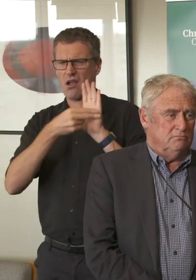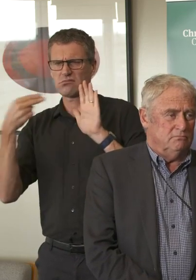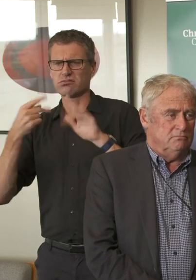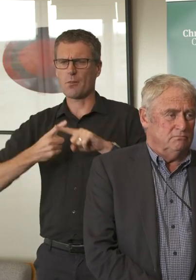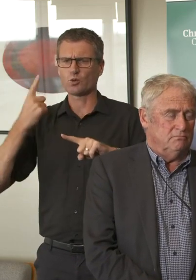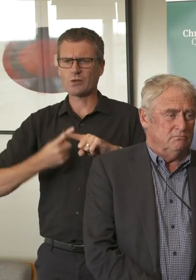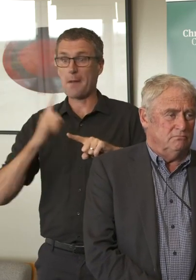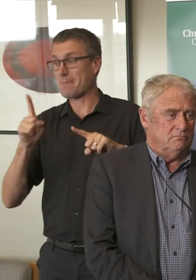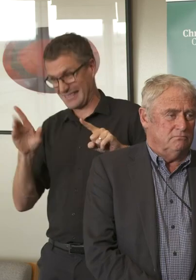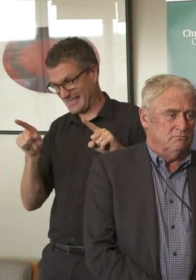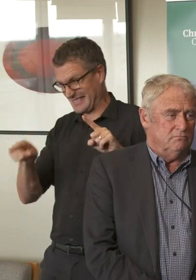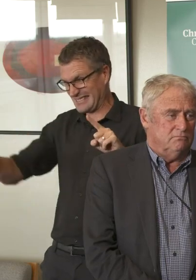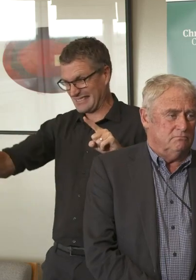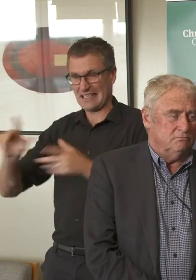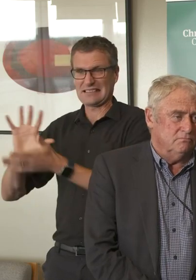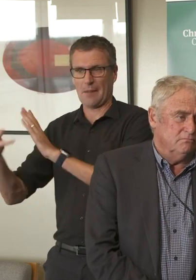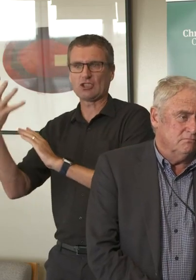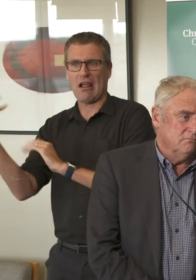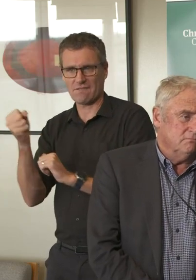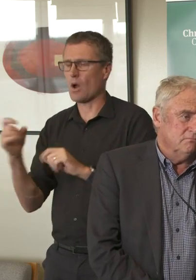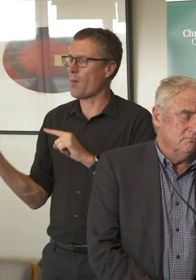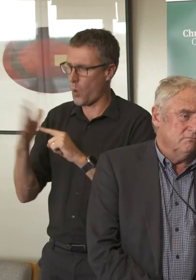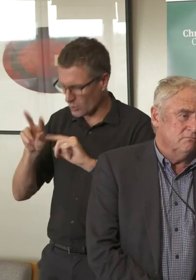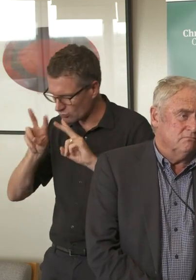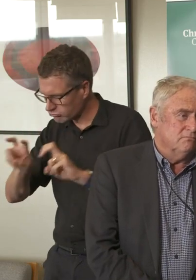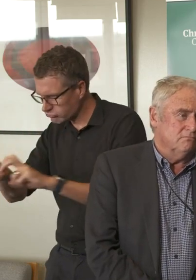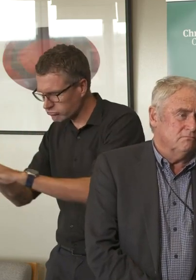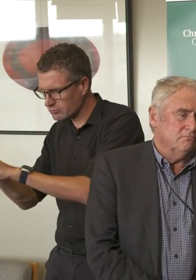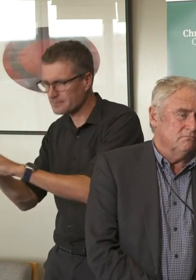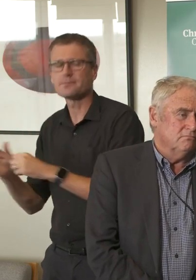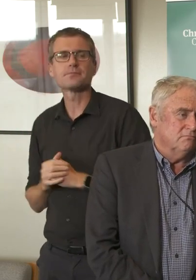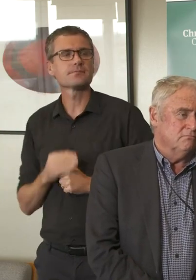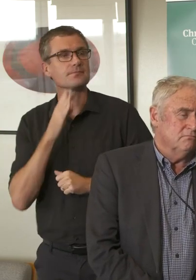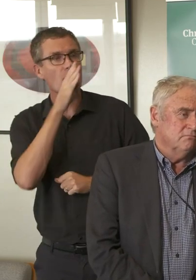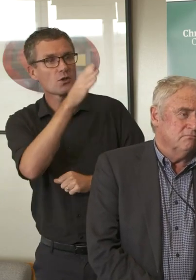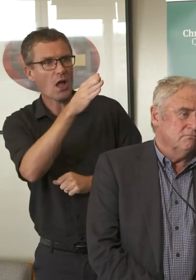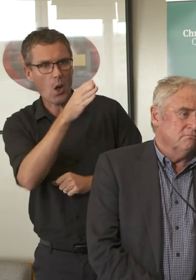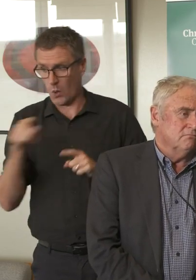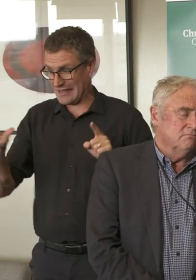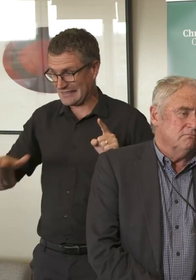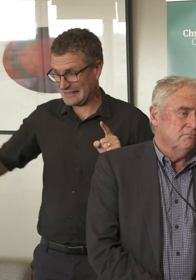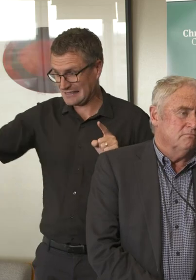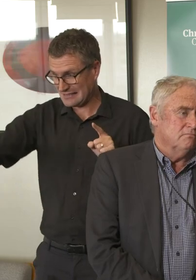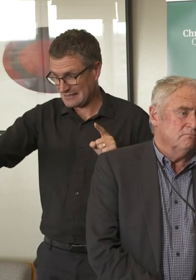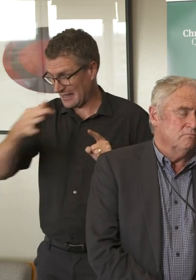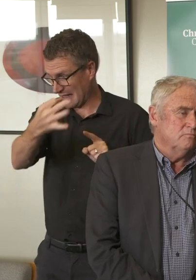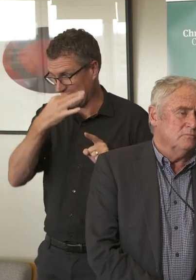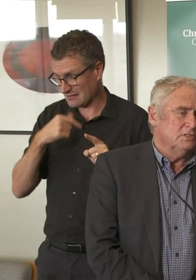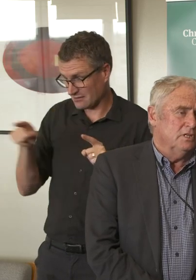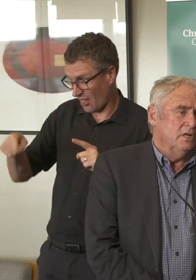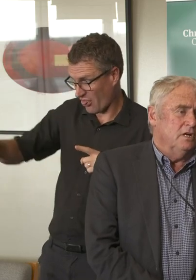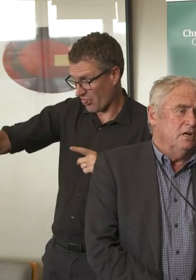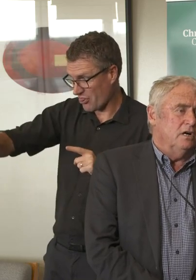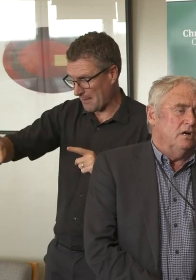important that we understand exactly what that is. So those people that aren't Joe Average, those communities that are affected, what can they expect to see over the next 24 hours